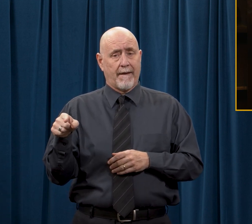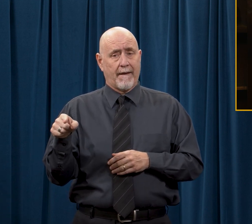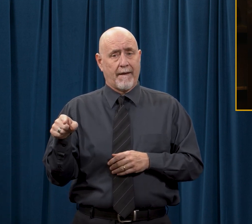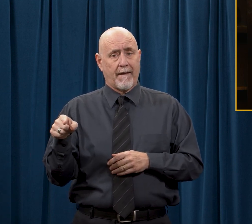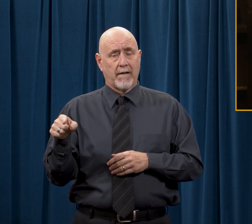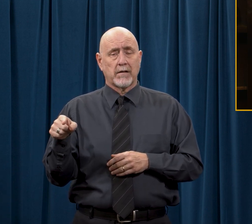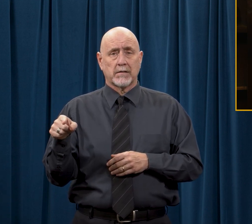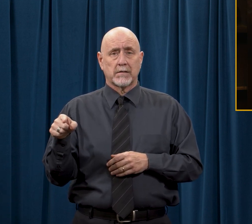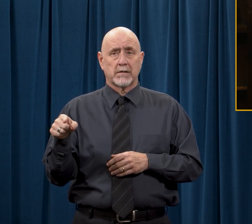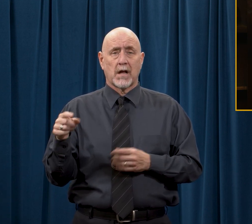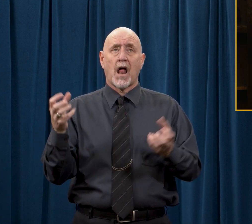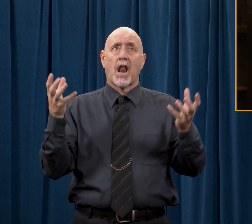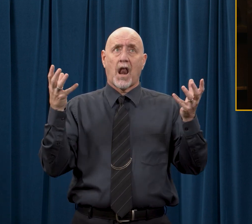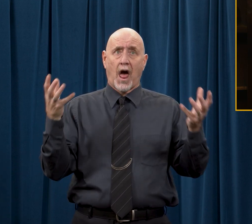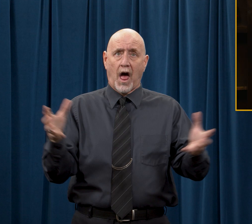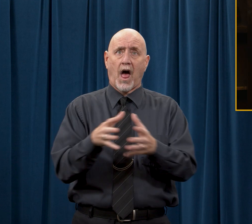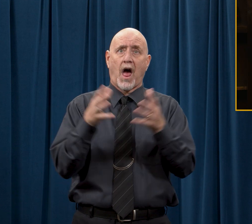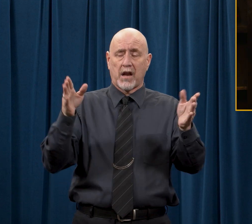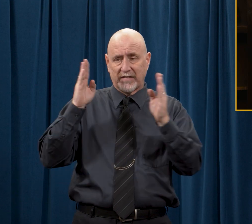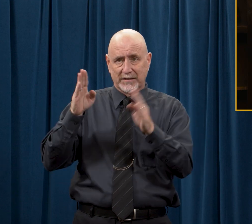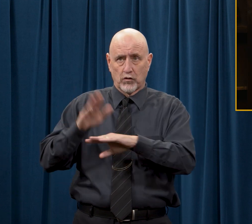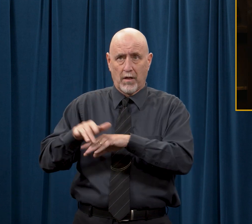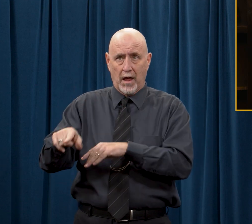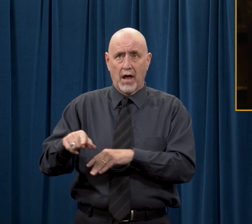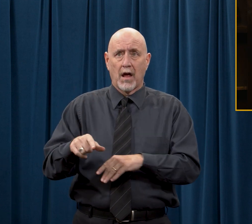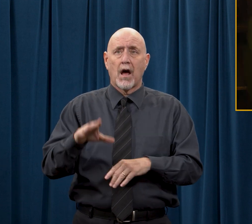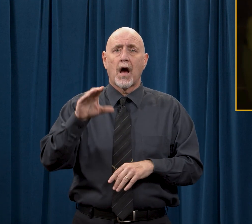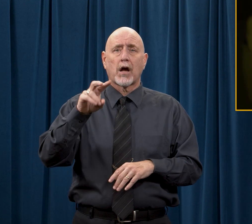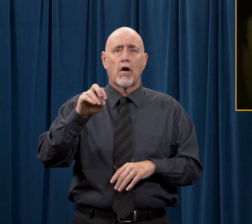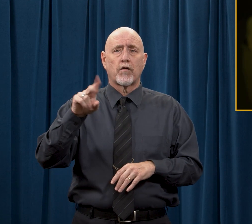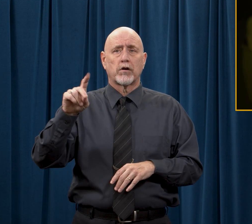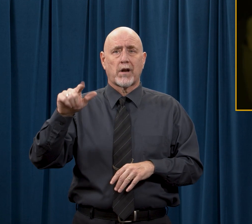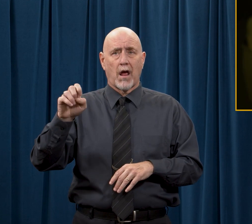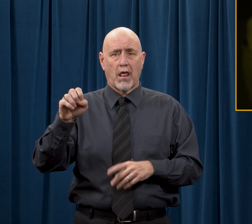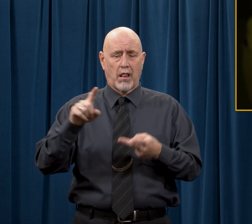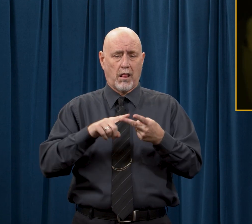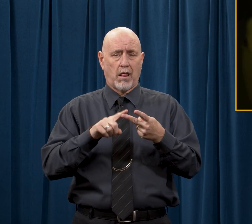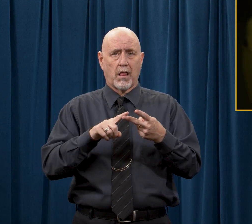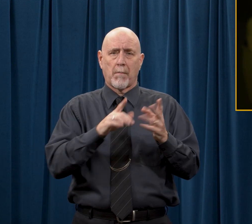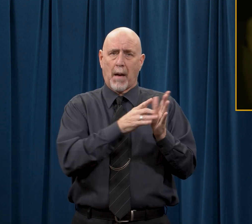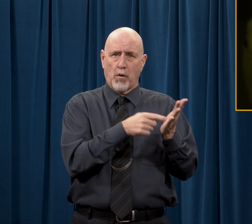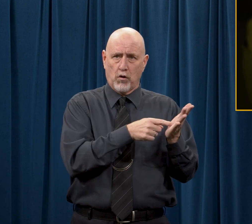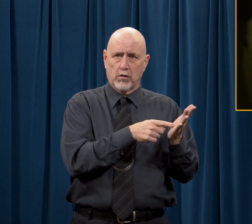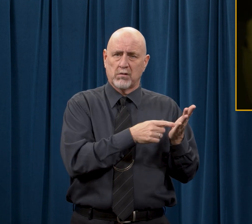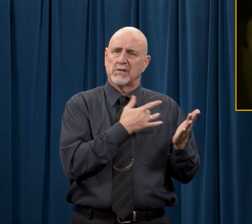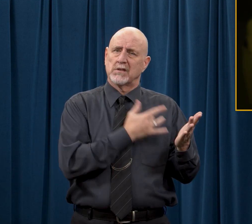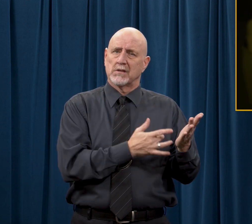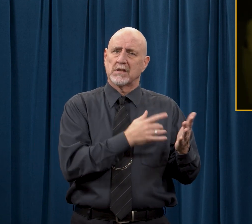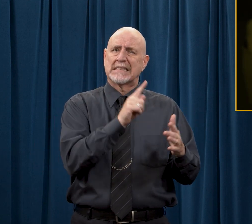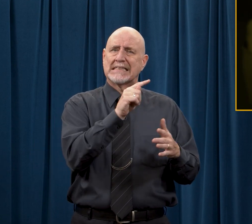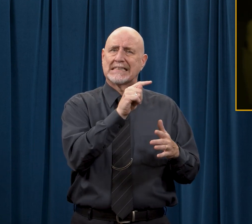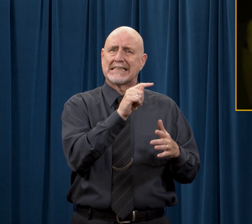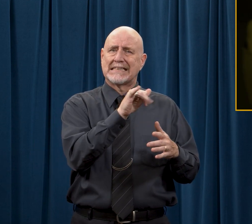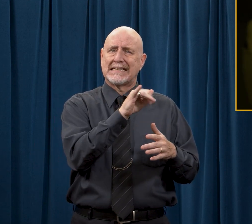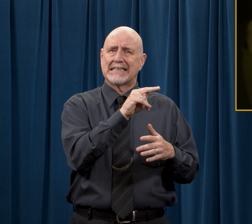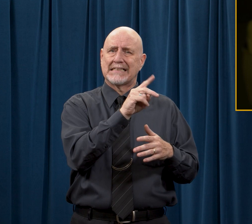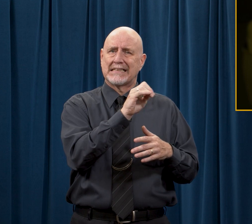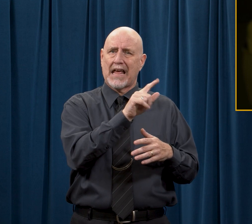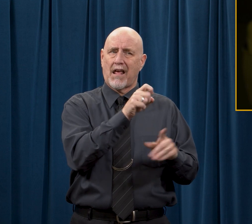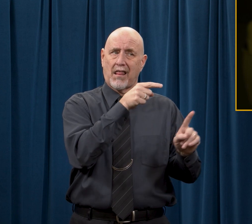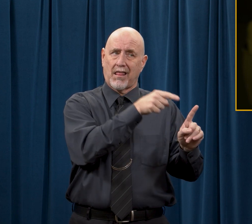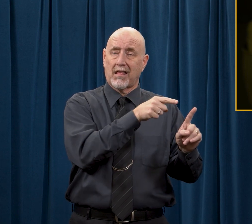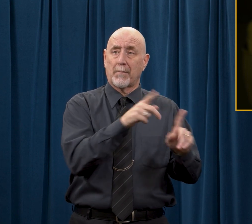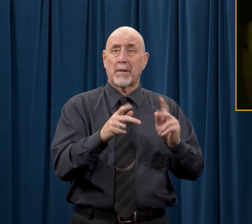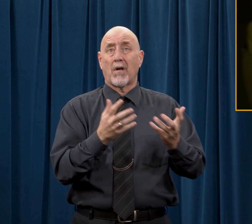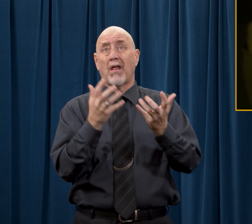that received a lot of attention. The Coverdale Bible, which was mainly the work of